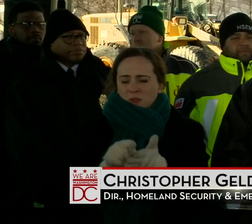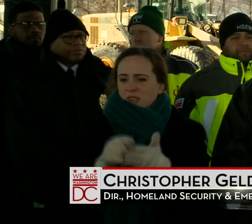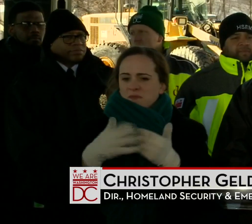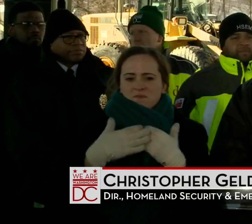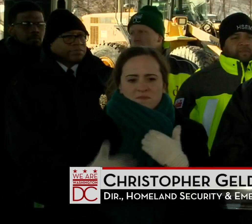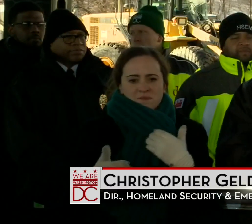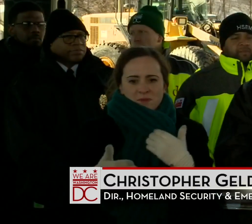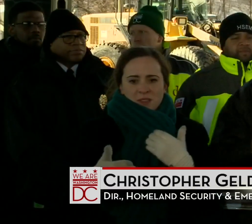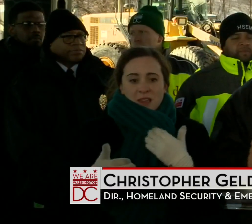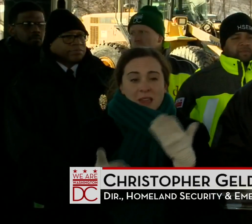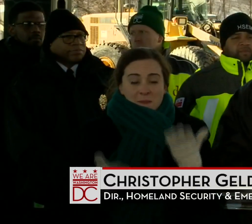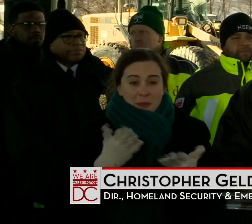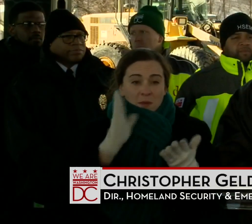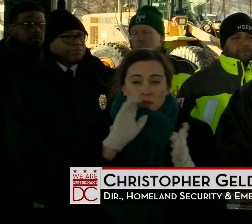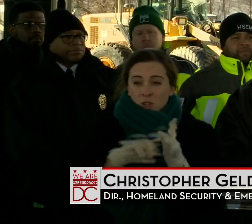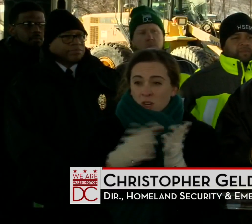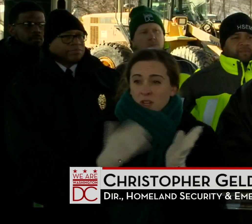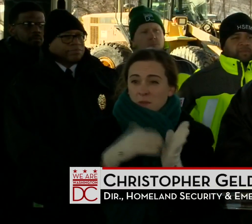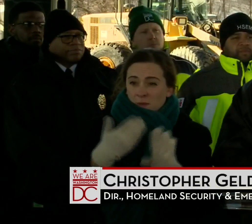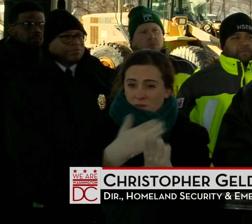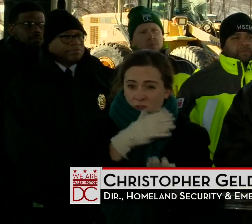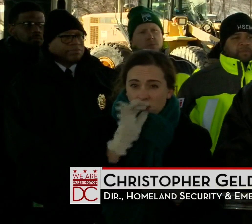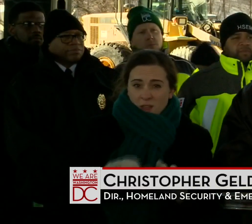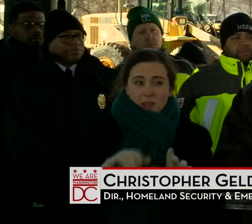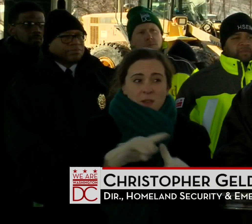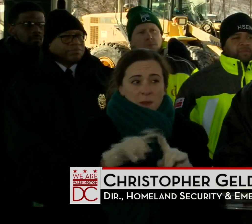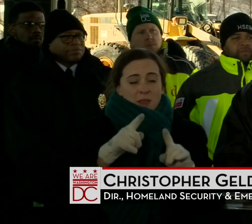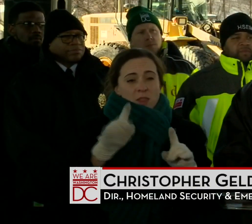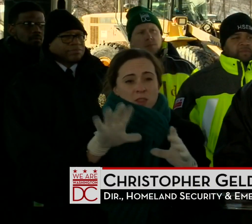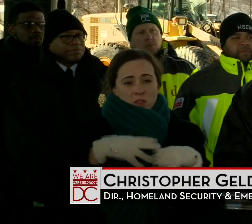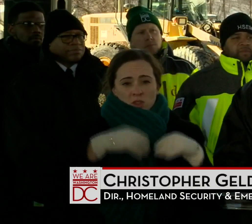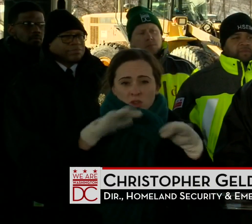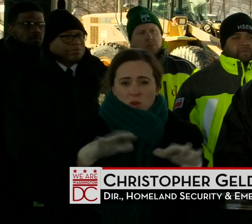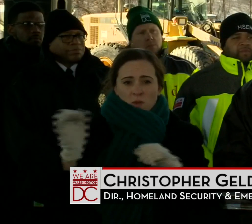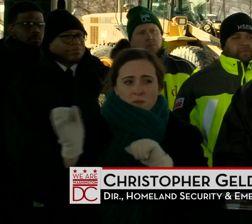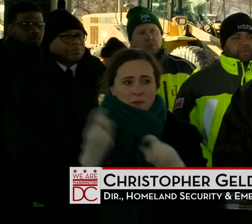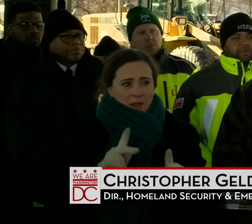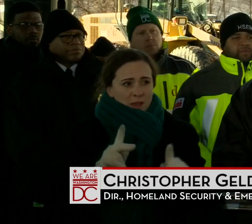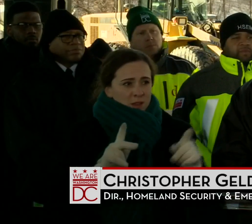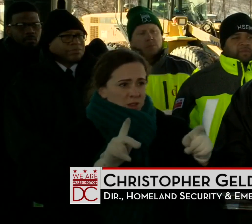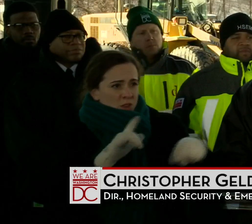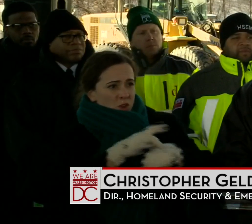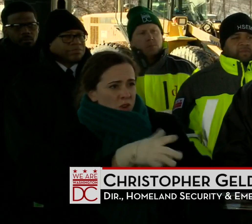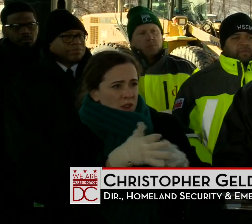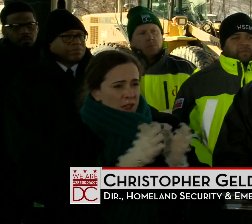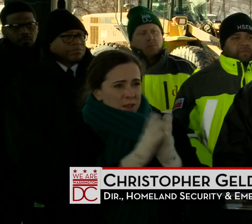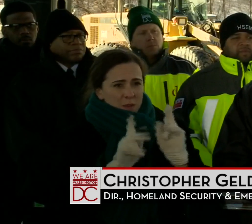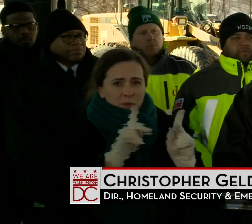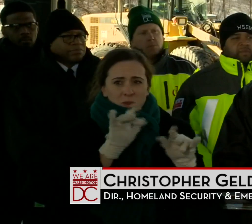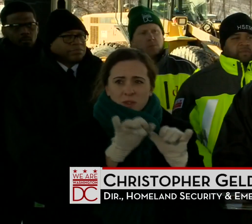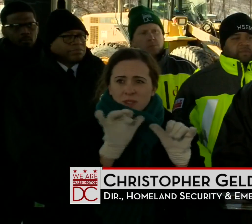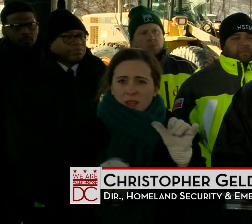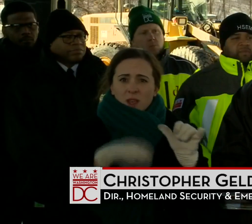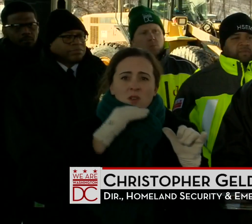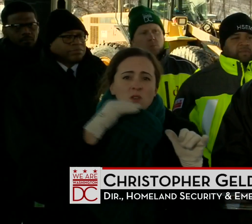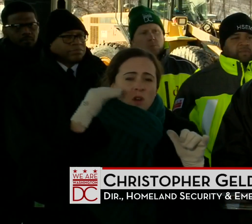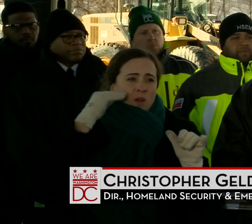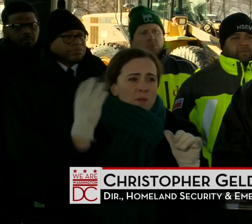be back before that, but we need to get the snow out of here. That really gets us all back to normal operations. Just stay home on